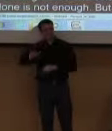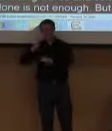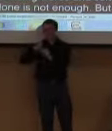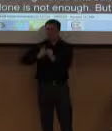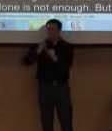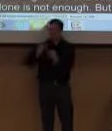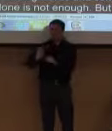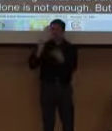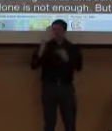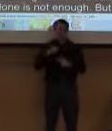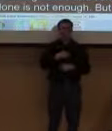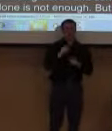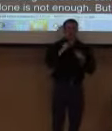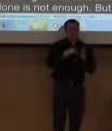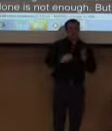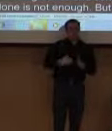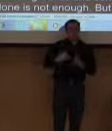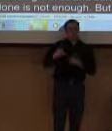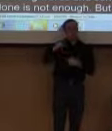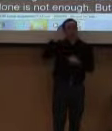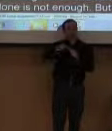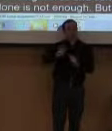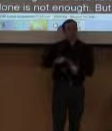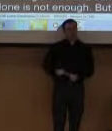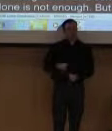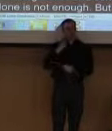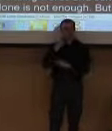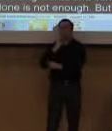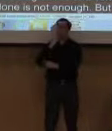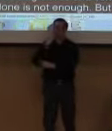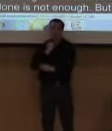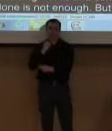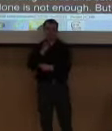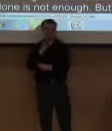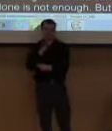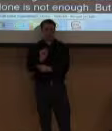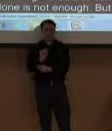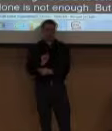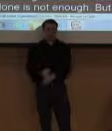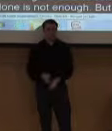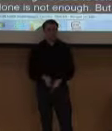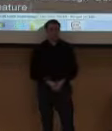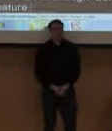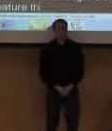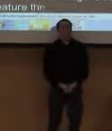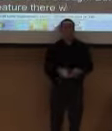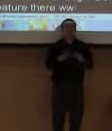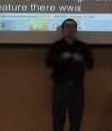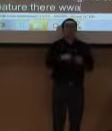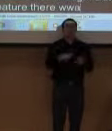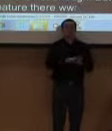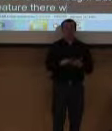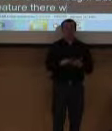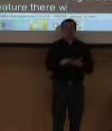that I wanted them to be able to take home and understand. So I found that a very valuable use And what's also nice is